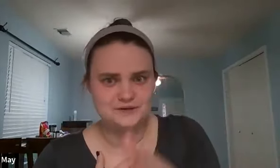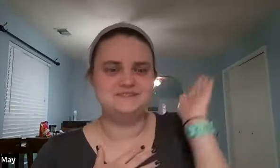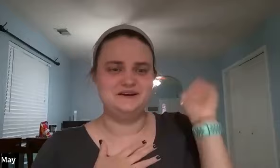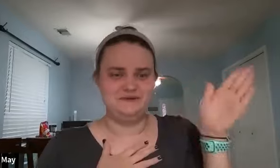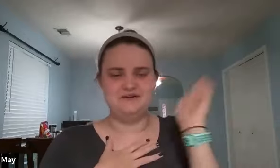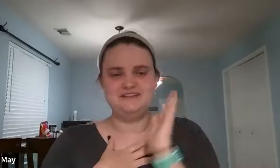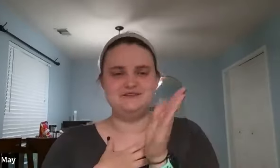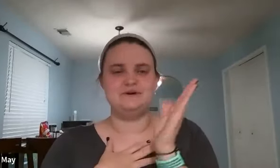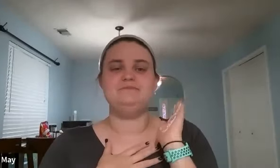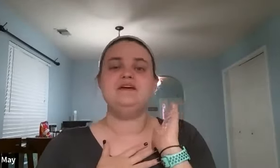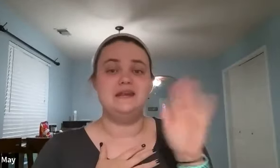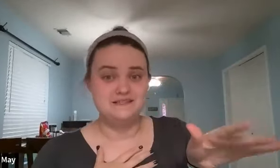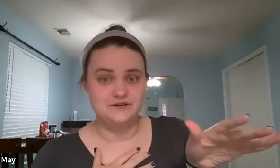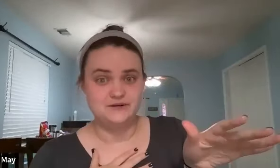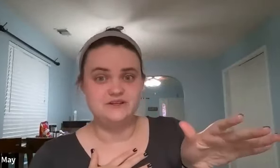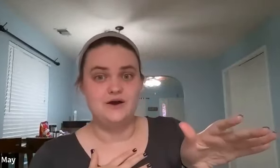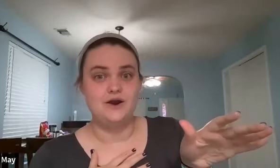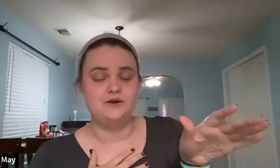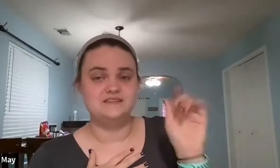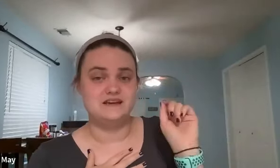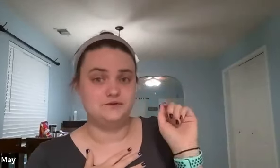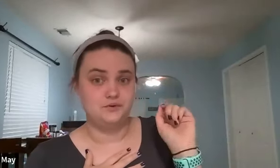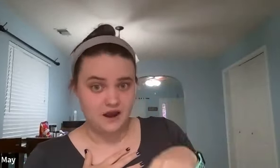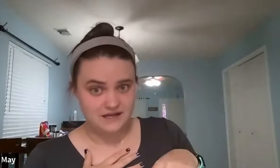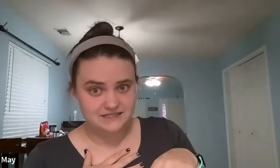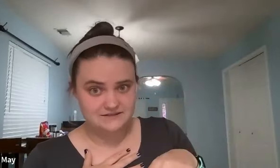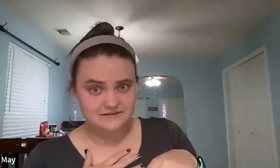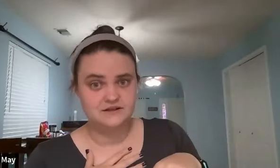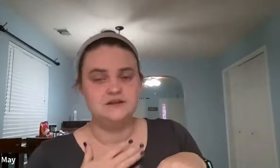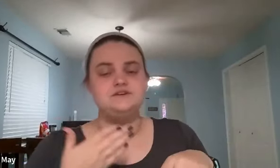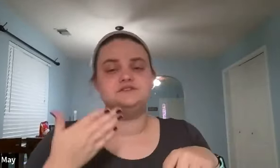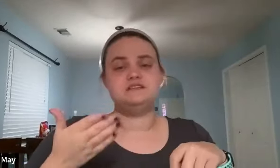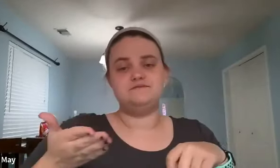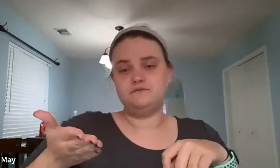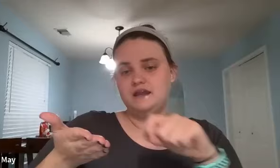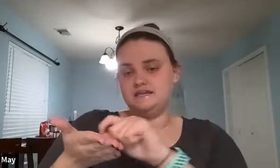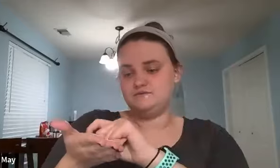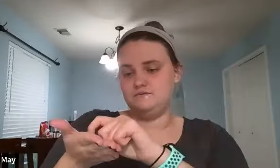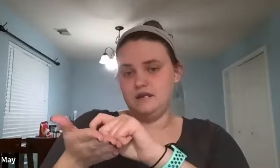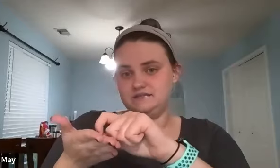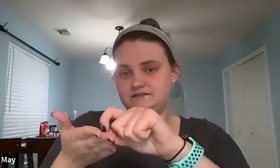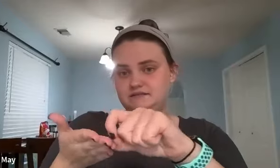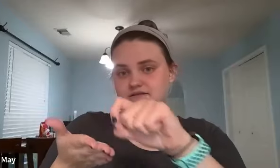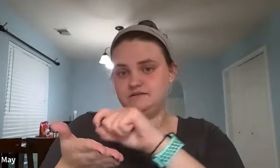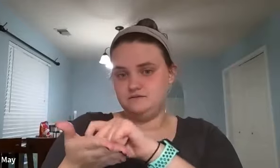verbs, there we go. That's the word. The next verbs are the sign for right. So the sign for right is right.